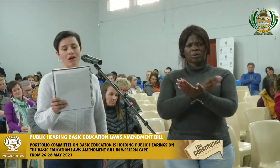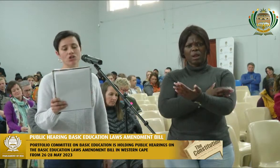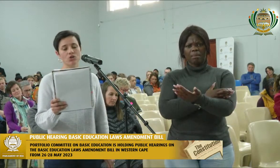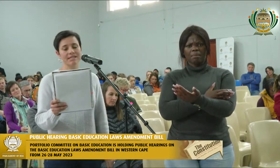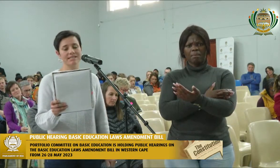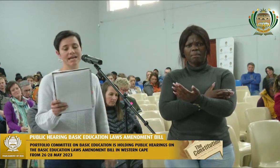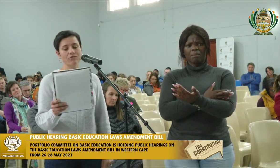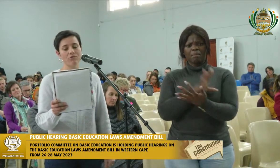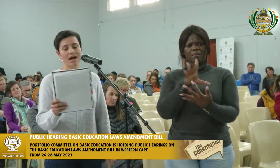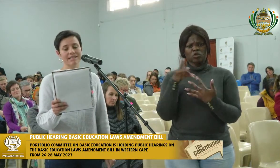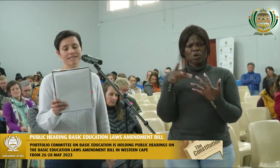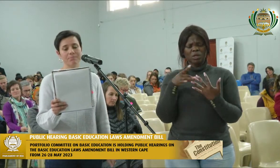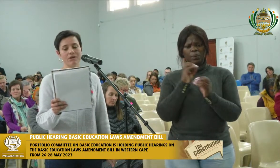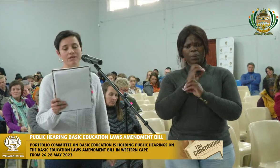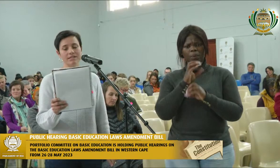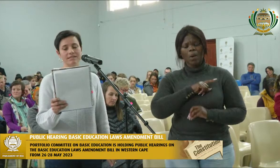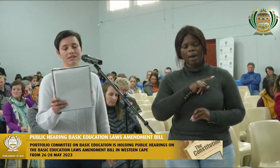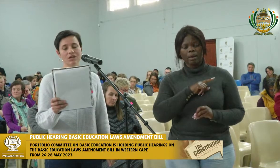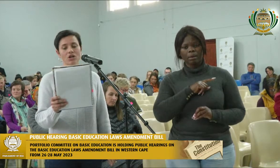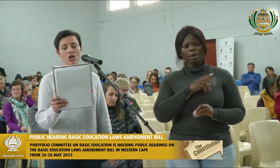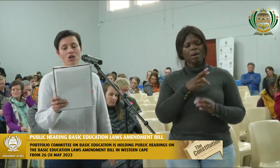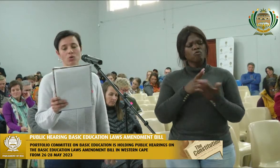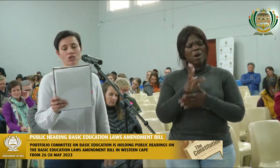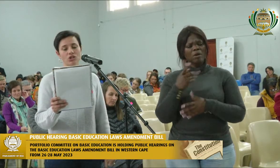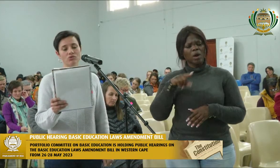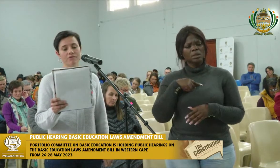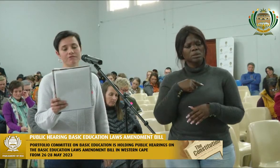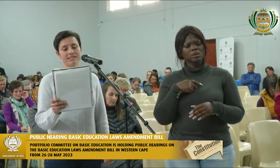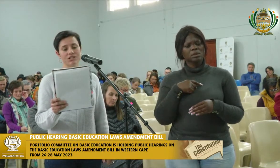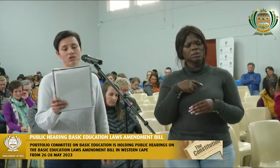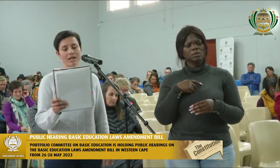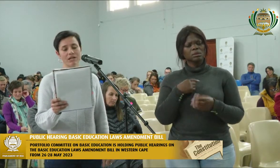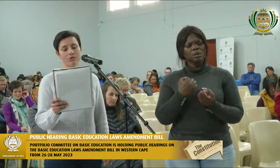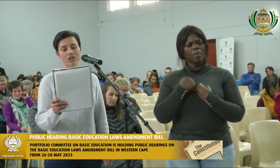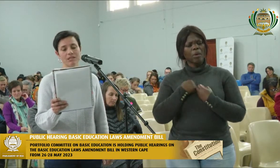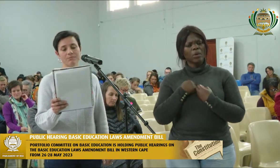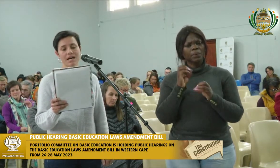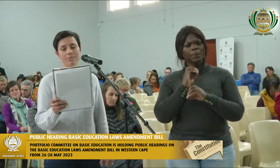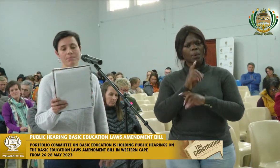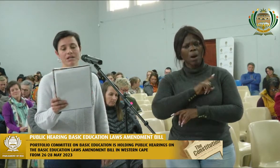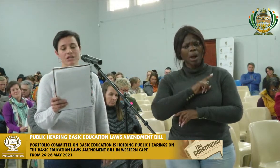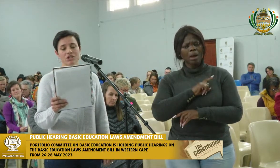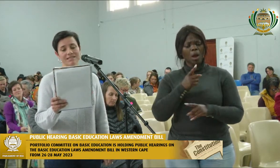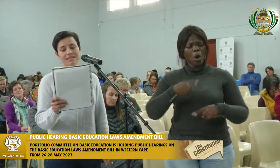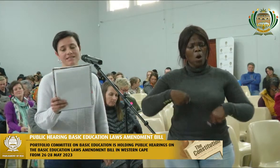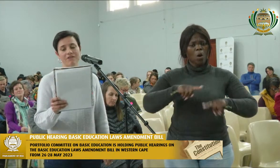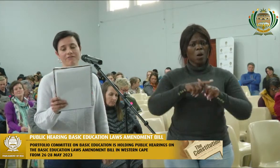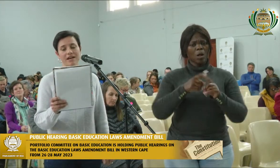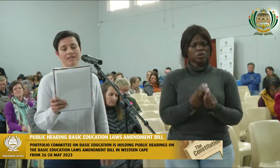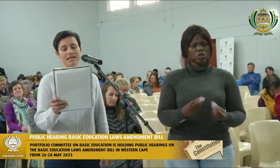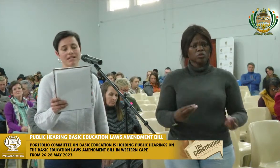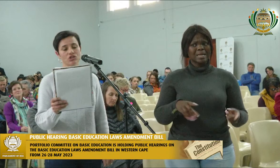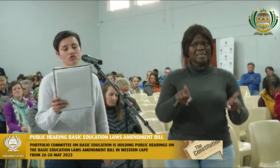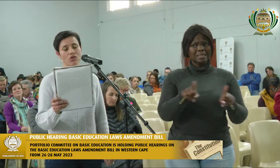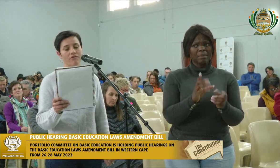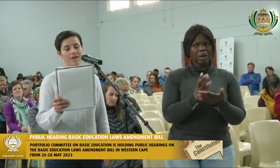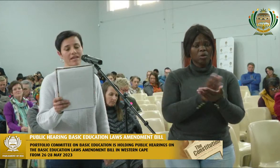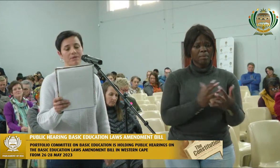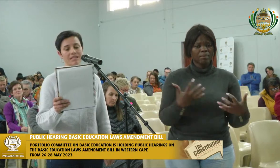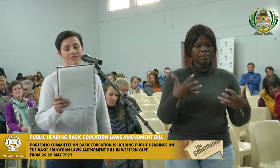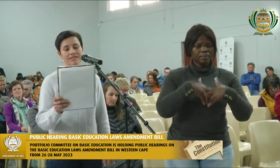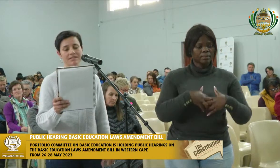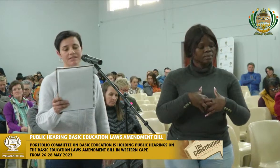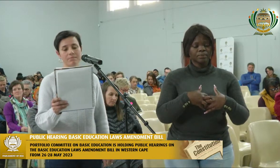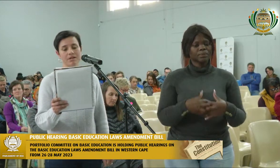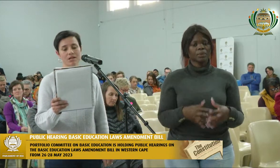not be our choice and right as parents? Not all children fit into one curriculum type. Just as our family has strong